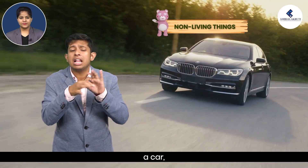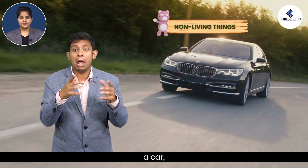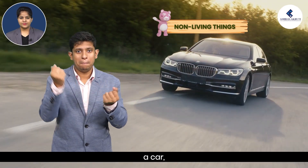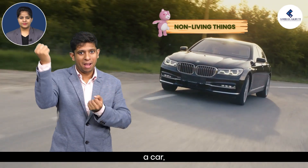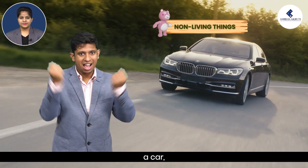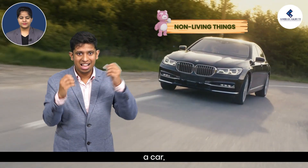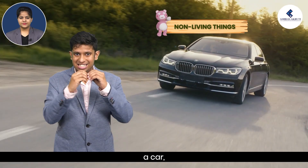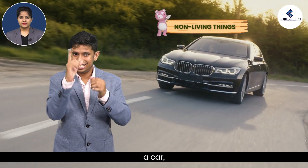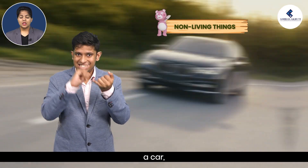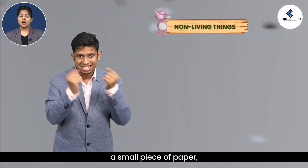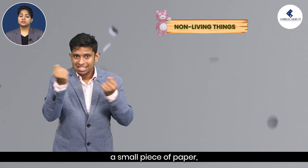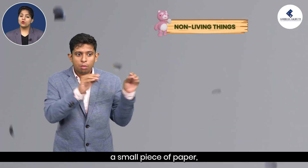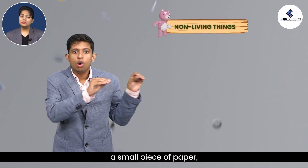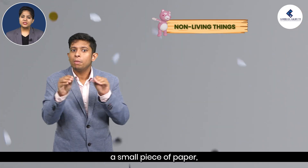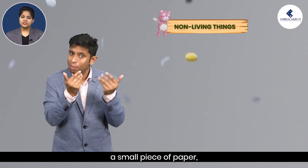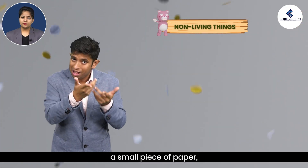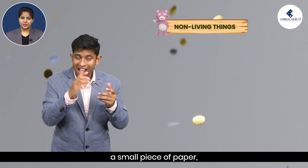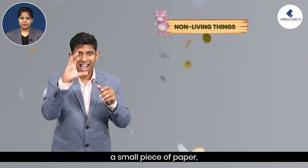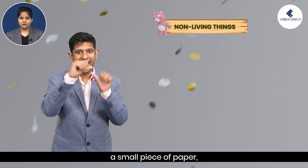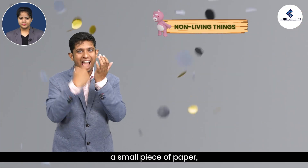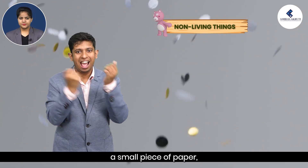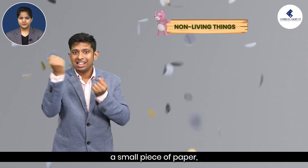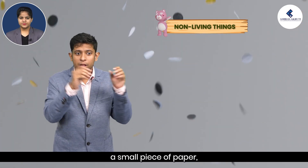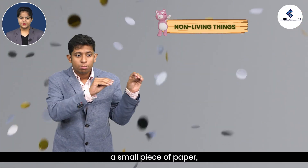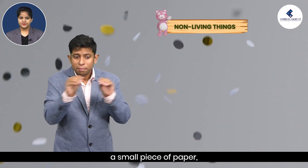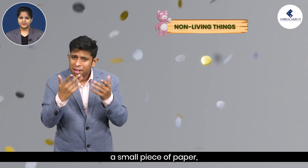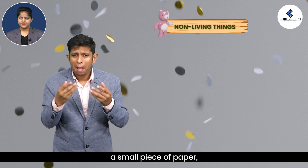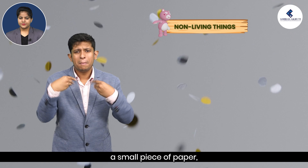car, a small piece of paper,